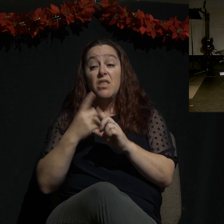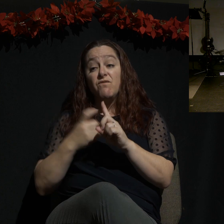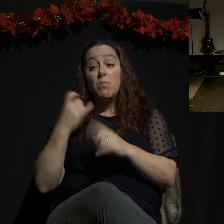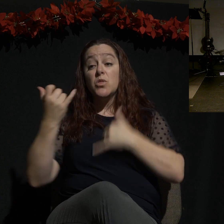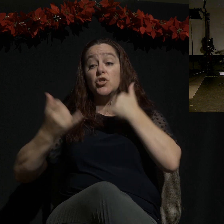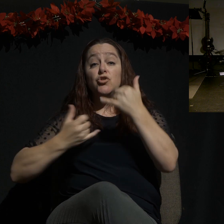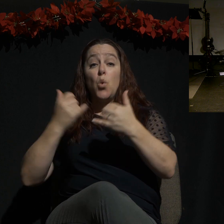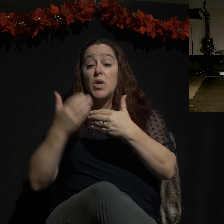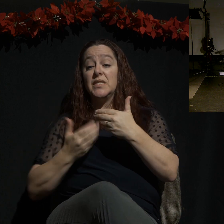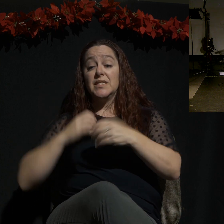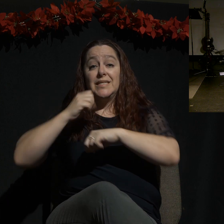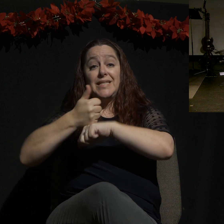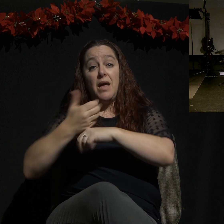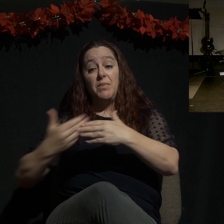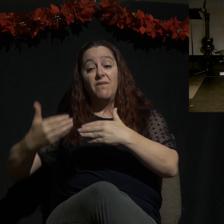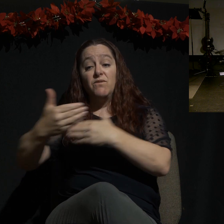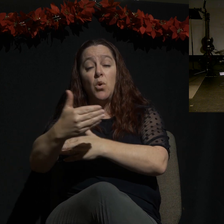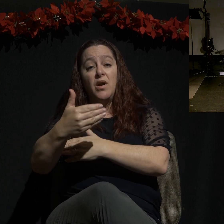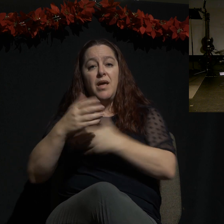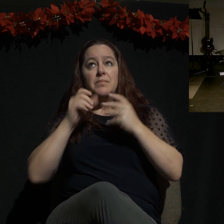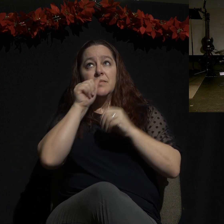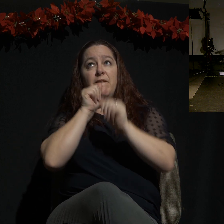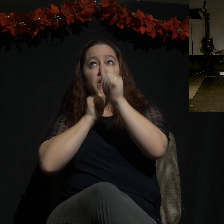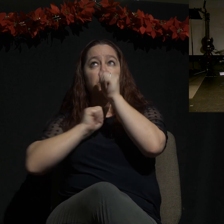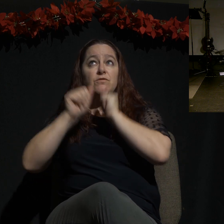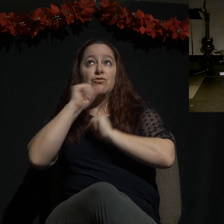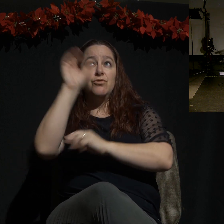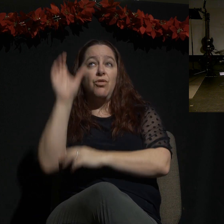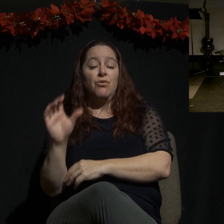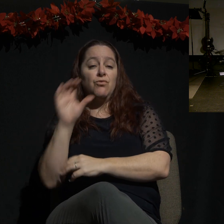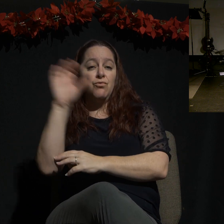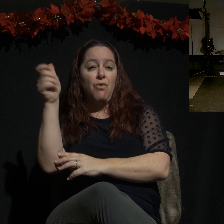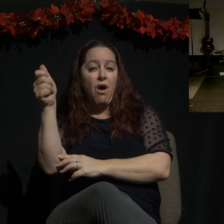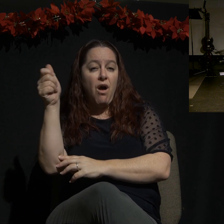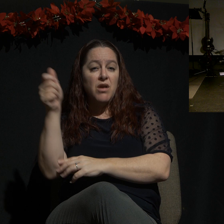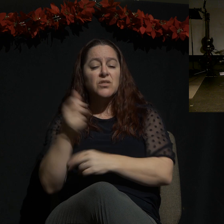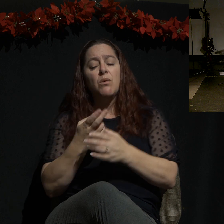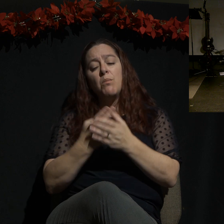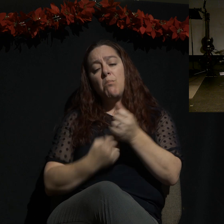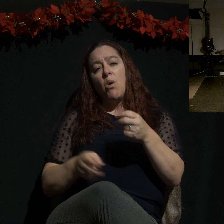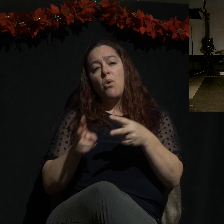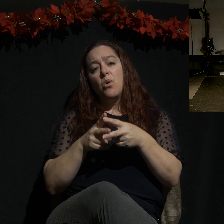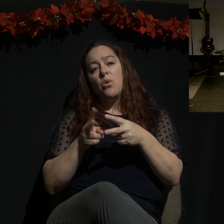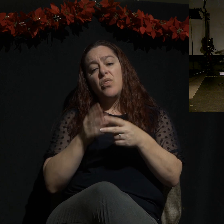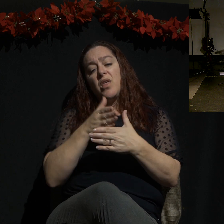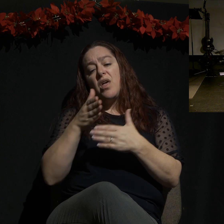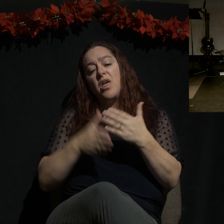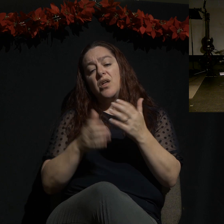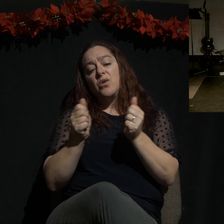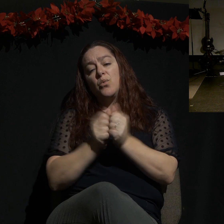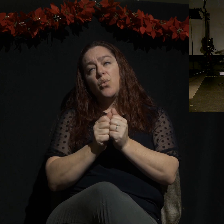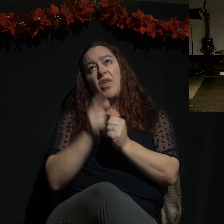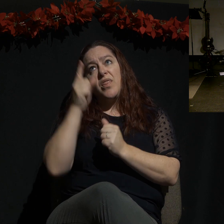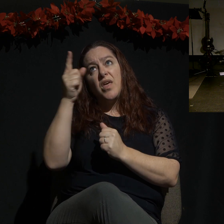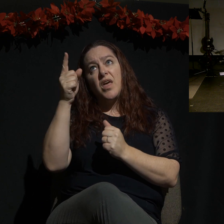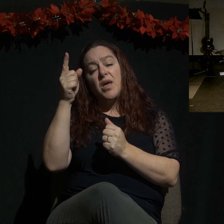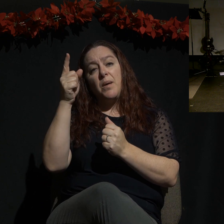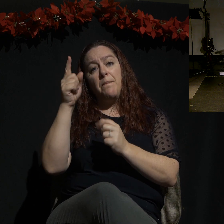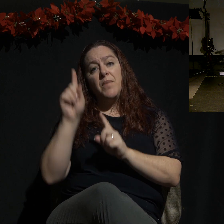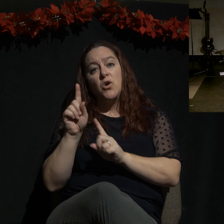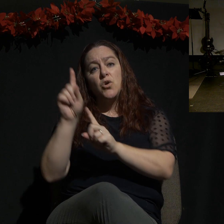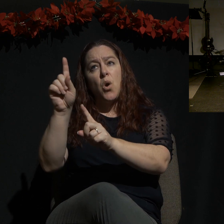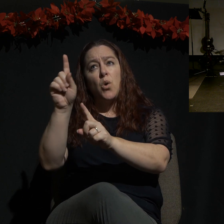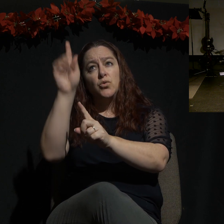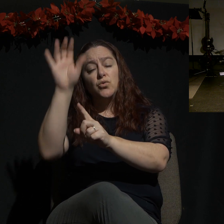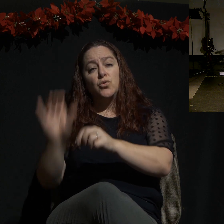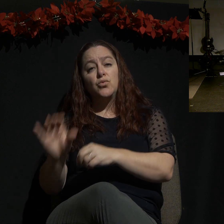was set before him endured the cross. Both of these end on him going to the cross,